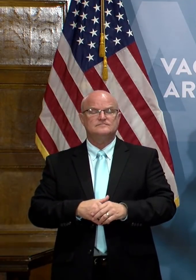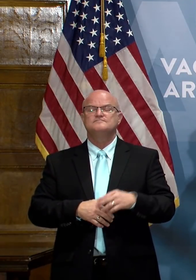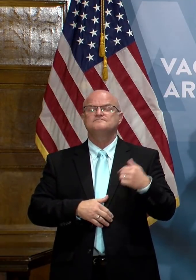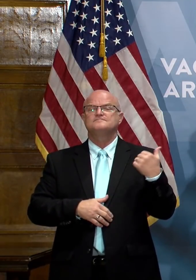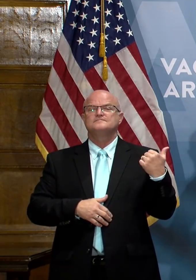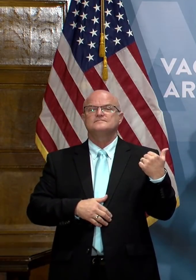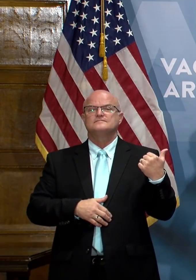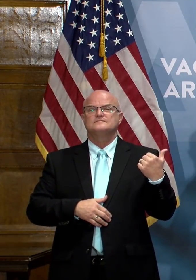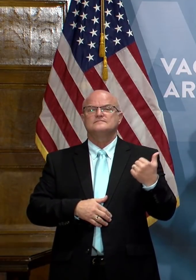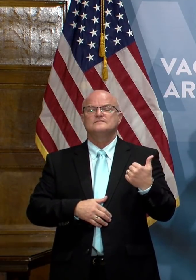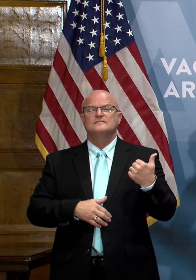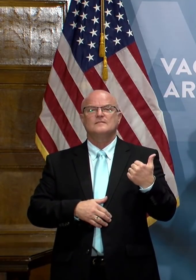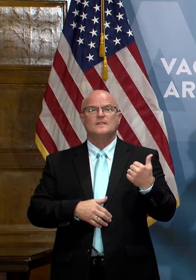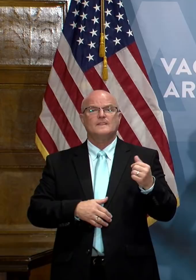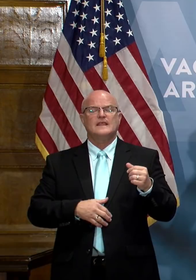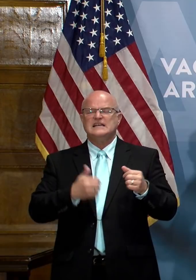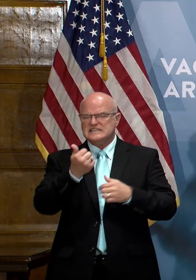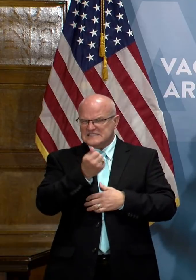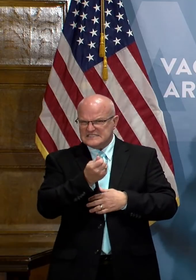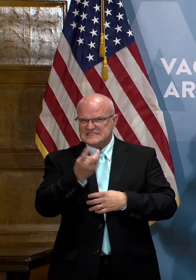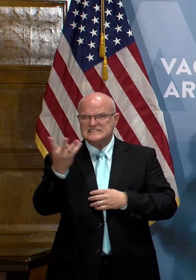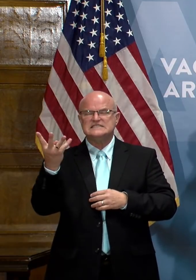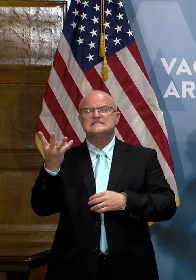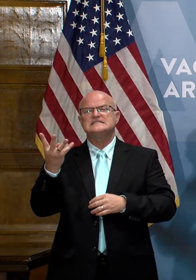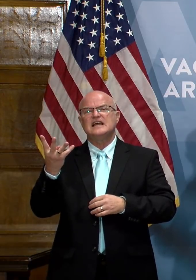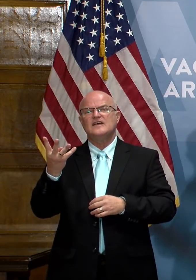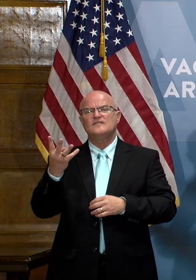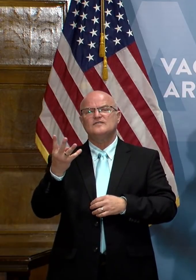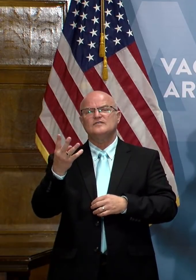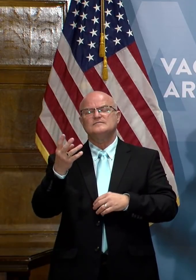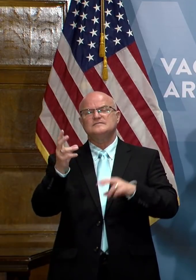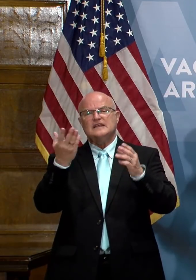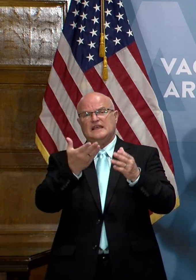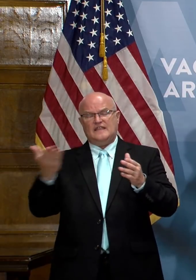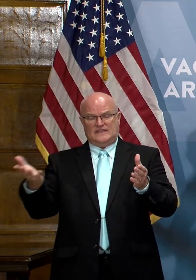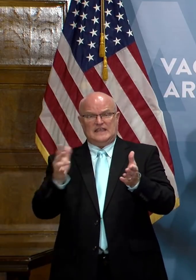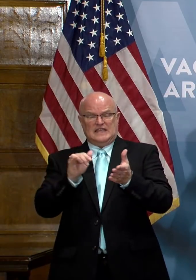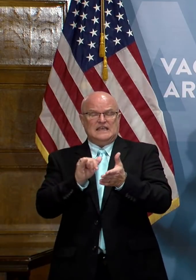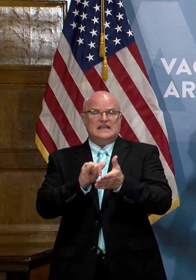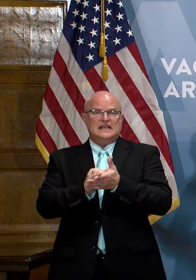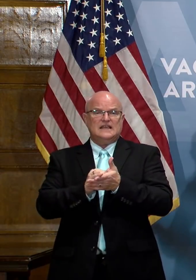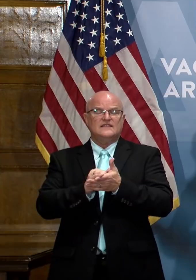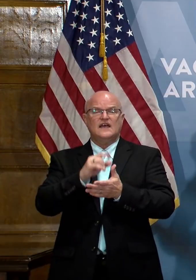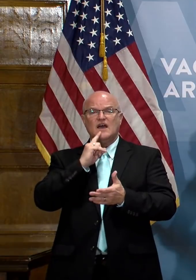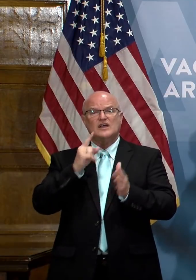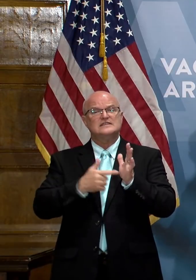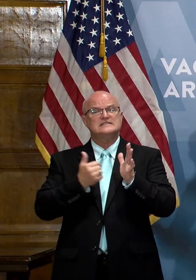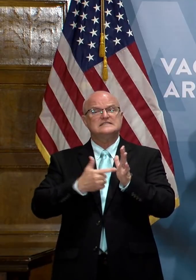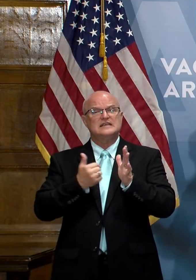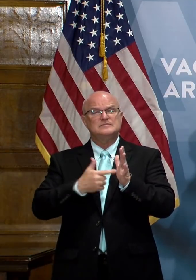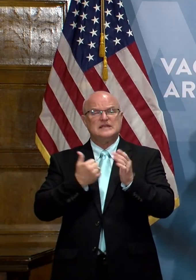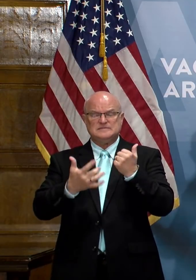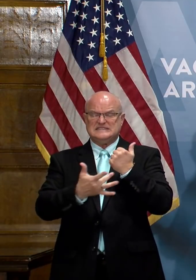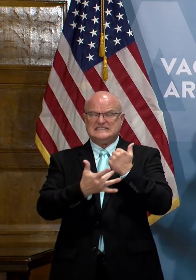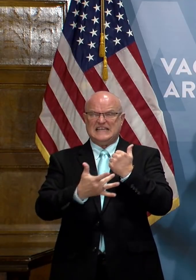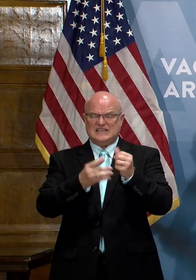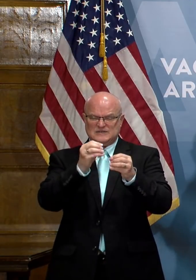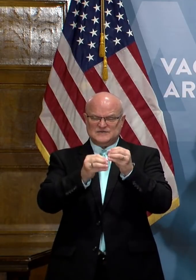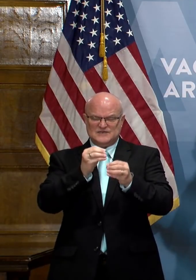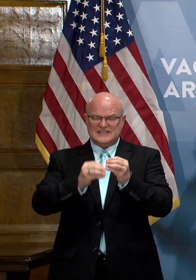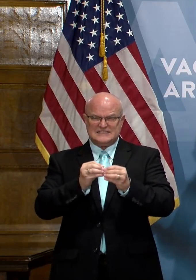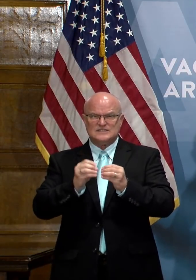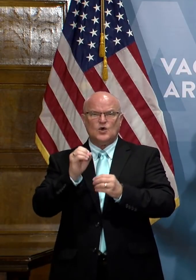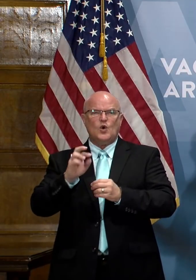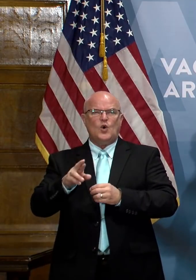There are a number of items that are sometimes technical fixes